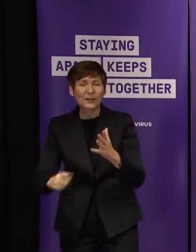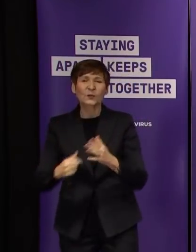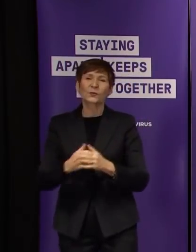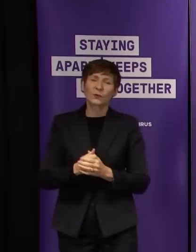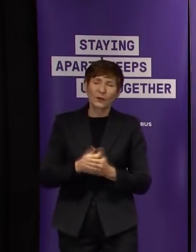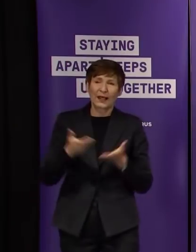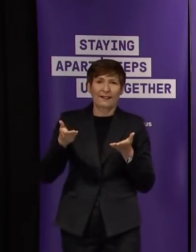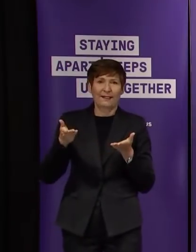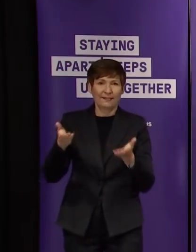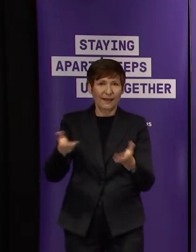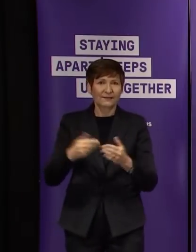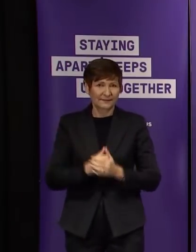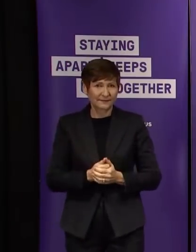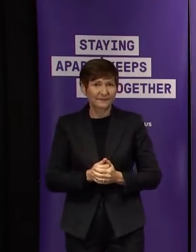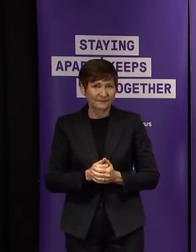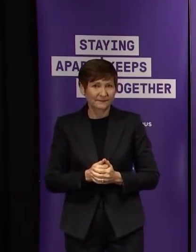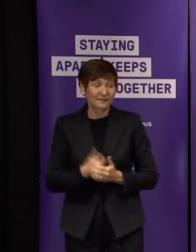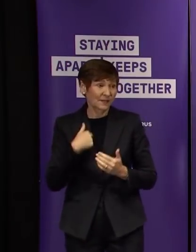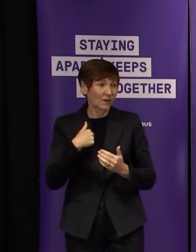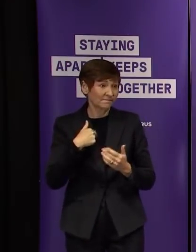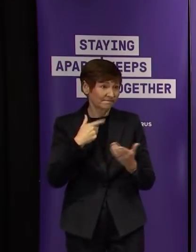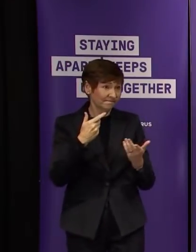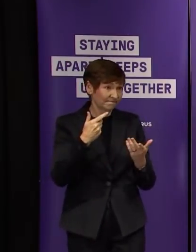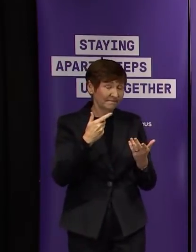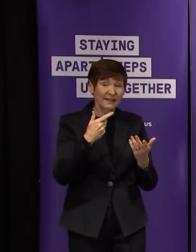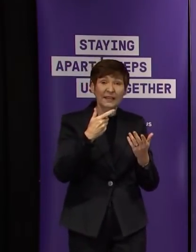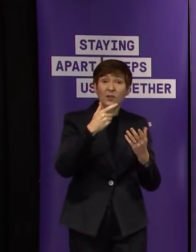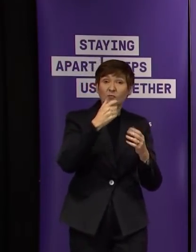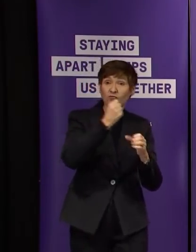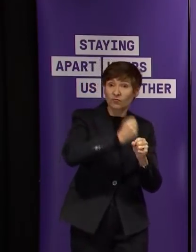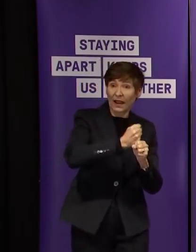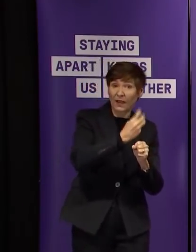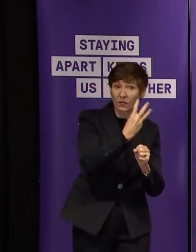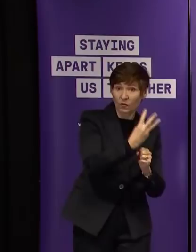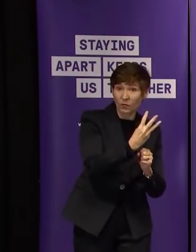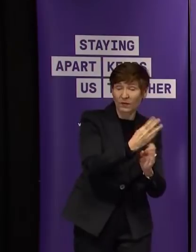can announce today. In terms of grade 3 to year 10,